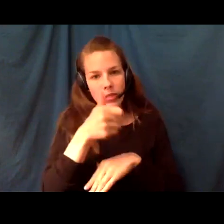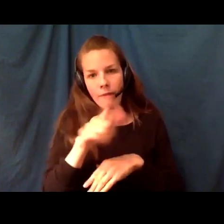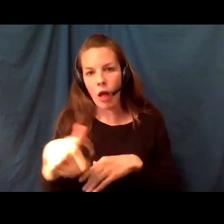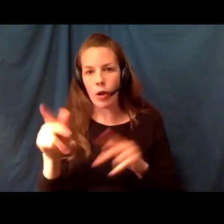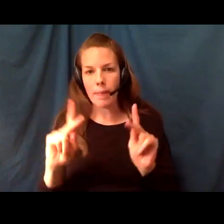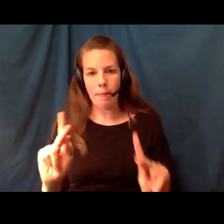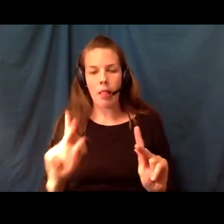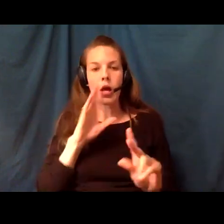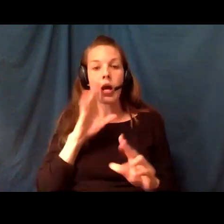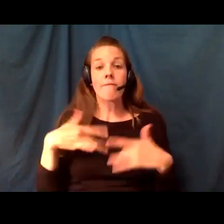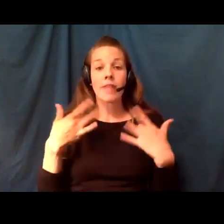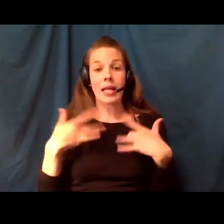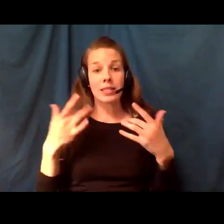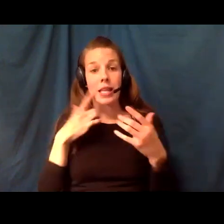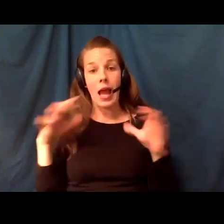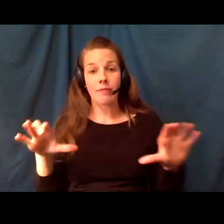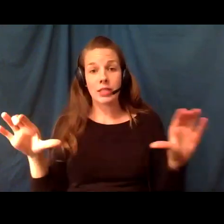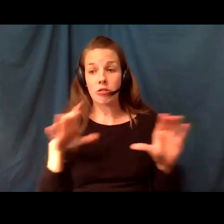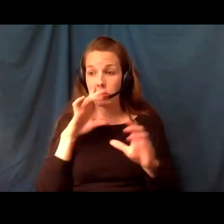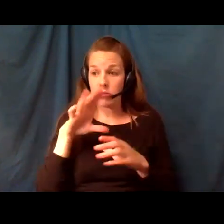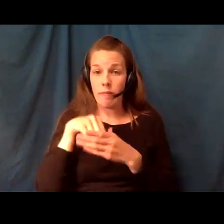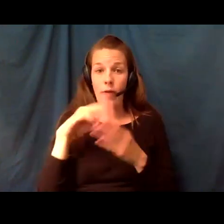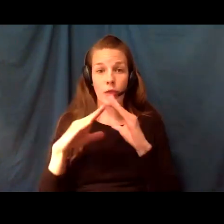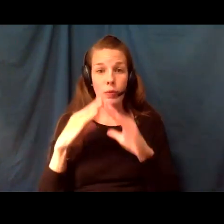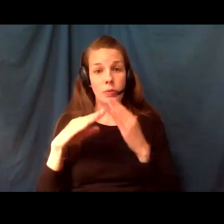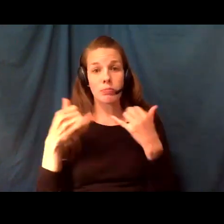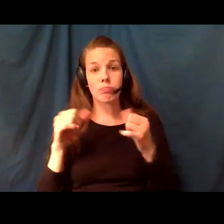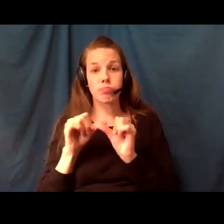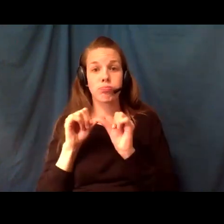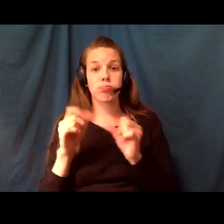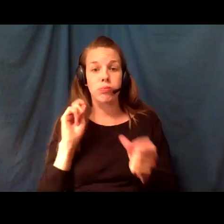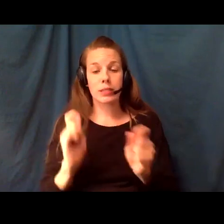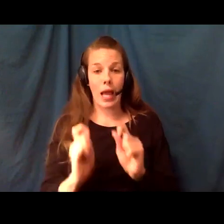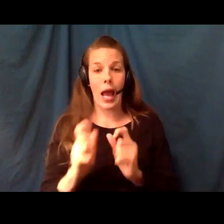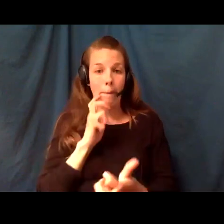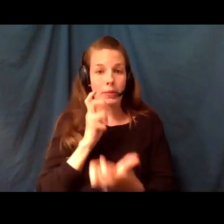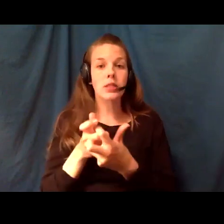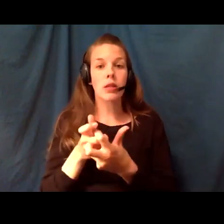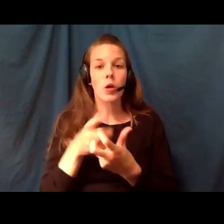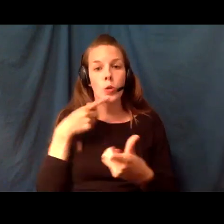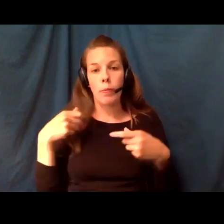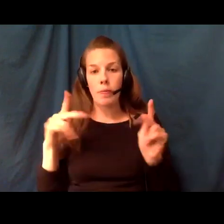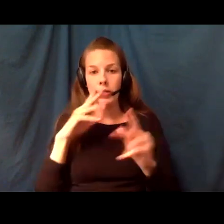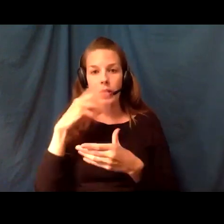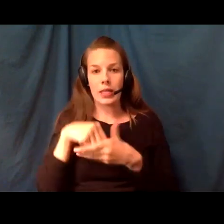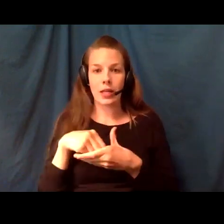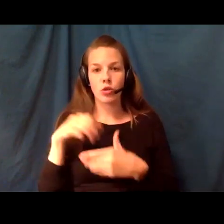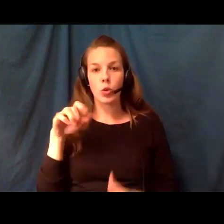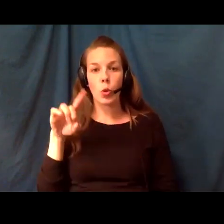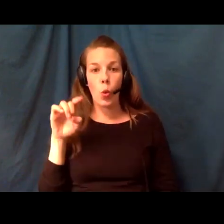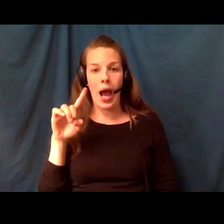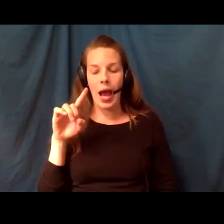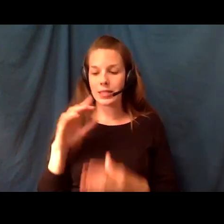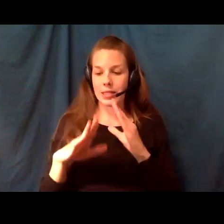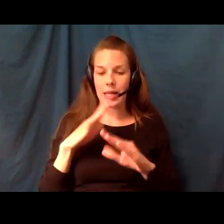activities in our community must continue to adapt in order to allow us to engage in the types of things that make us Quad Cityans, while